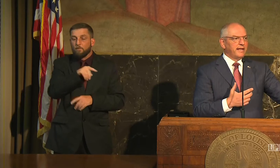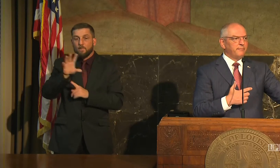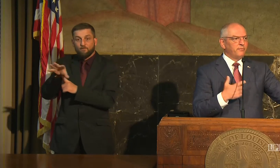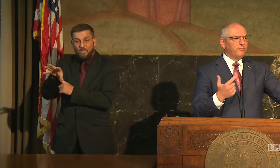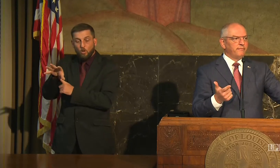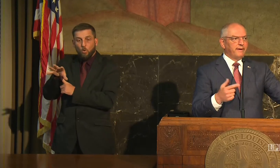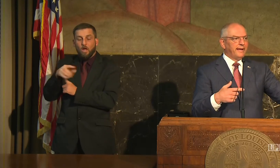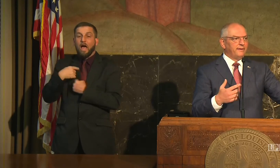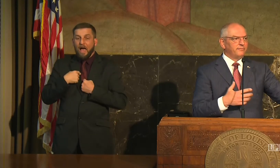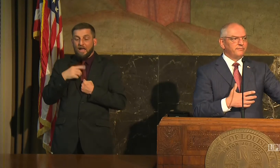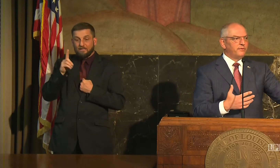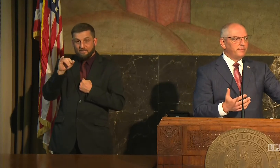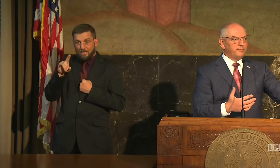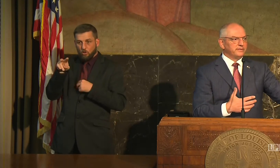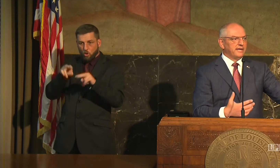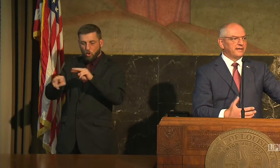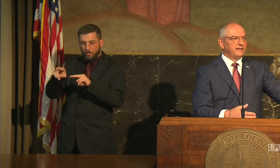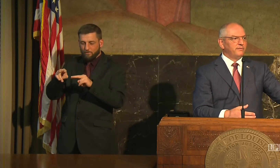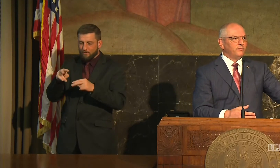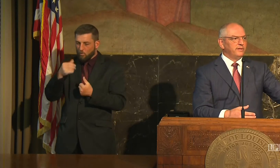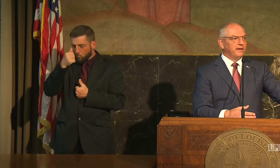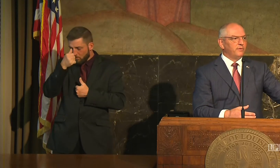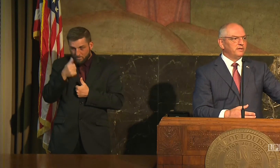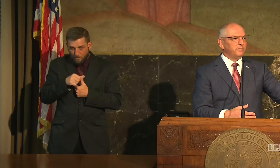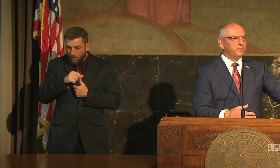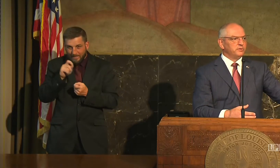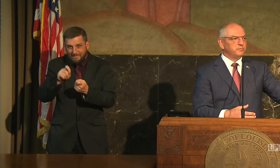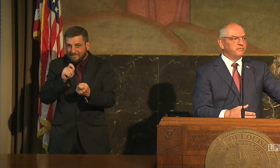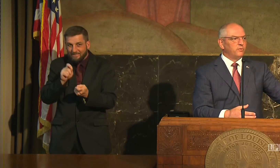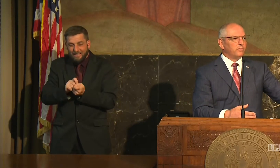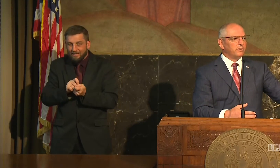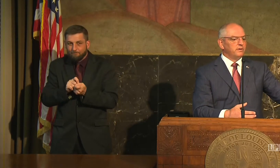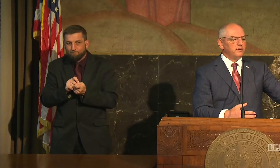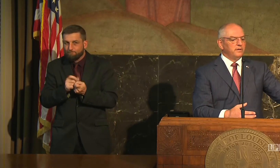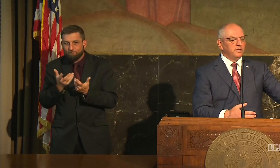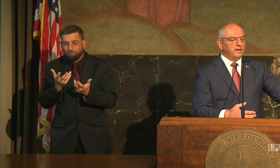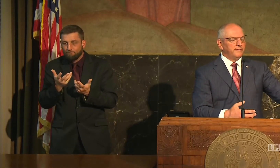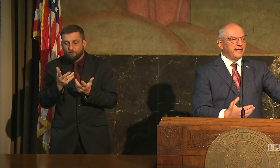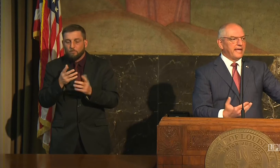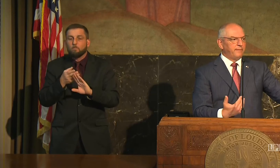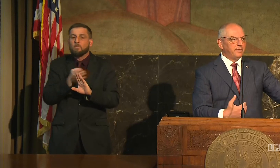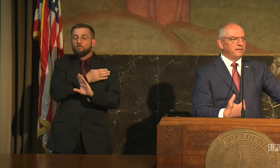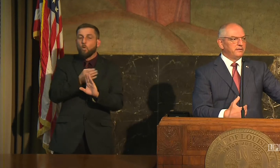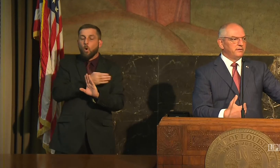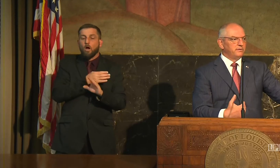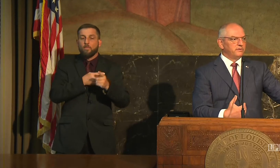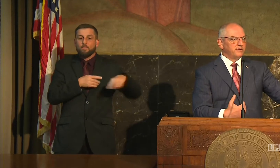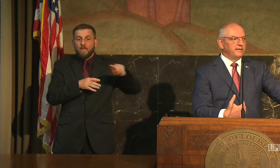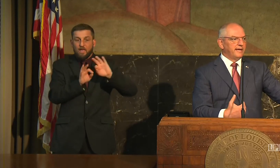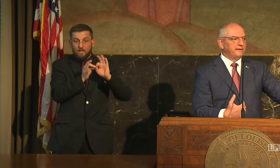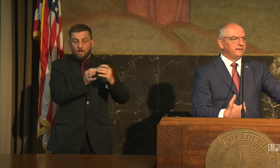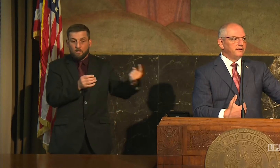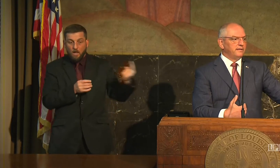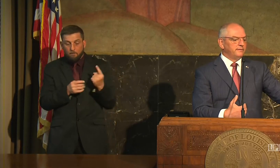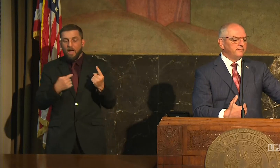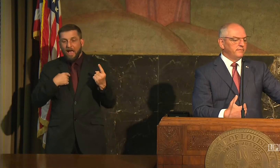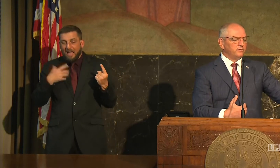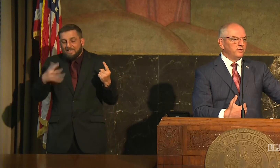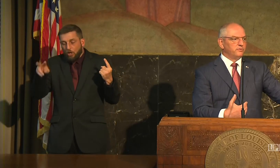did look at them. I don't remember exactly when that was, but it was before they came in to see